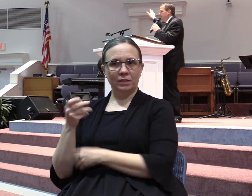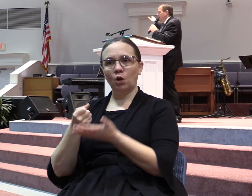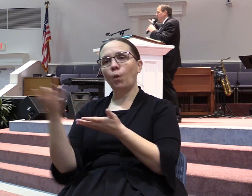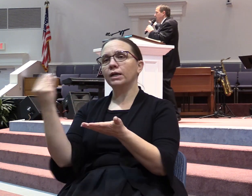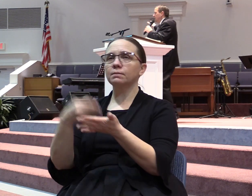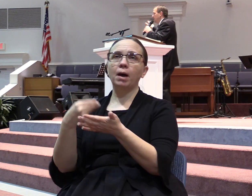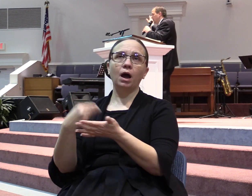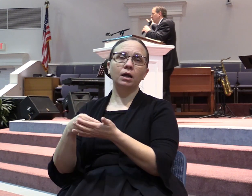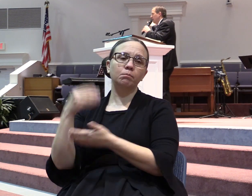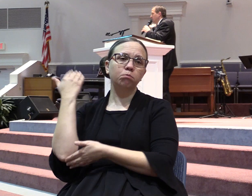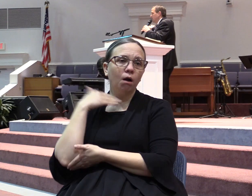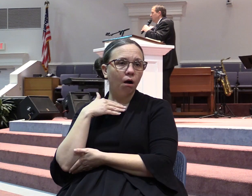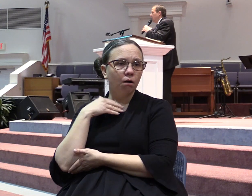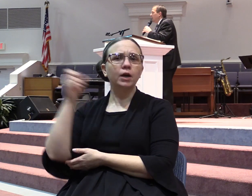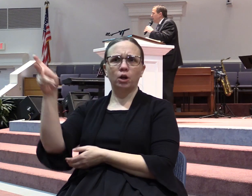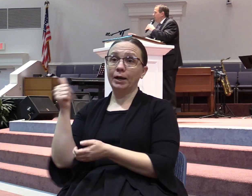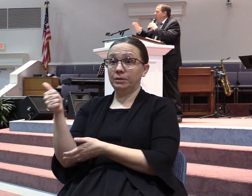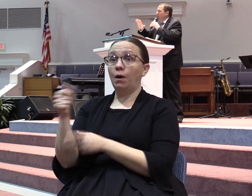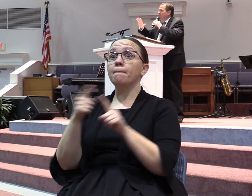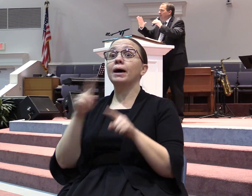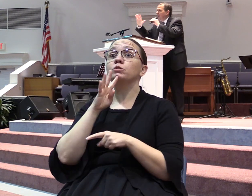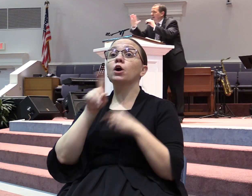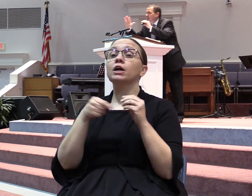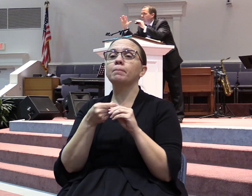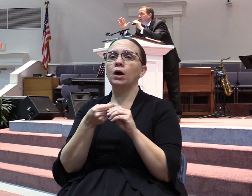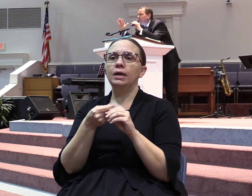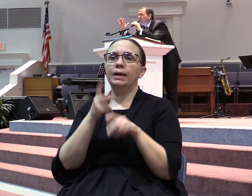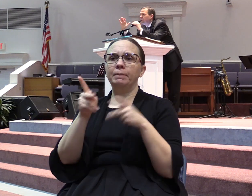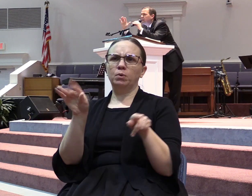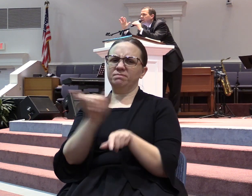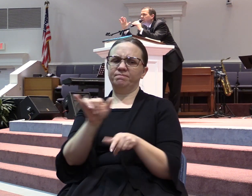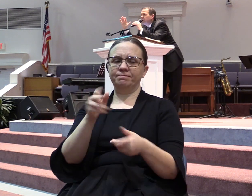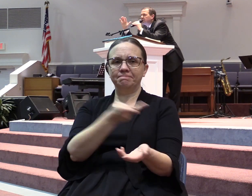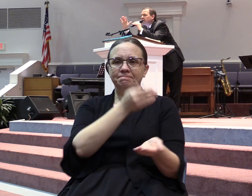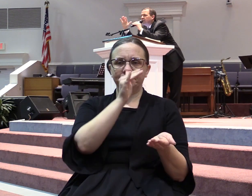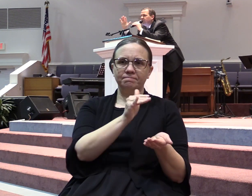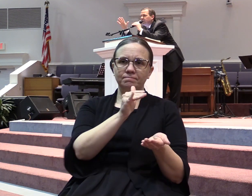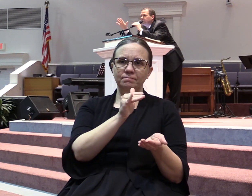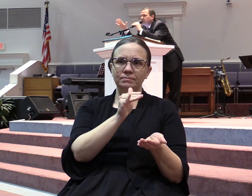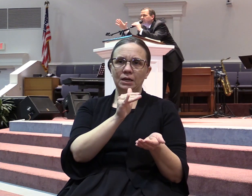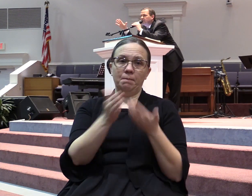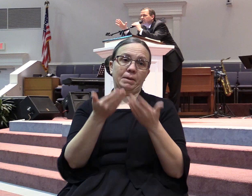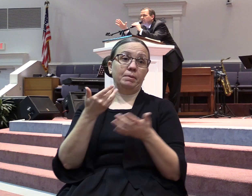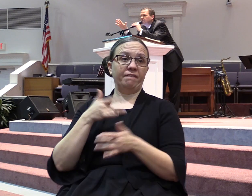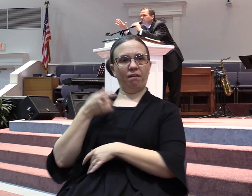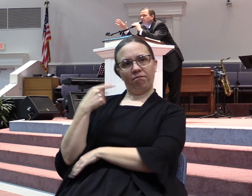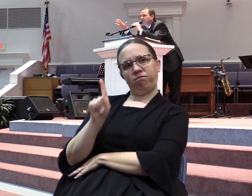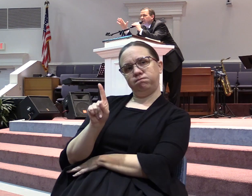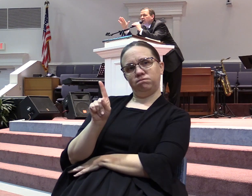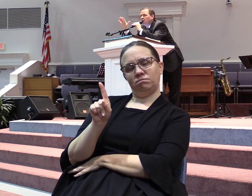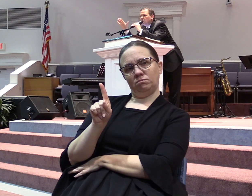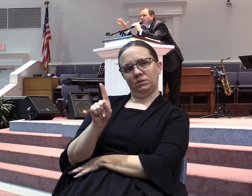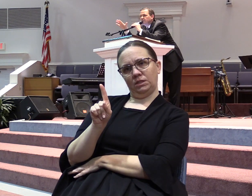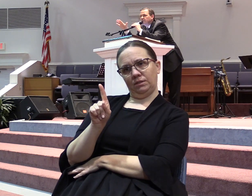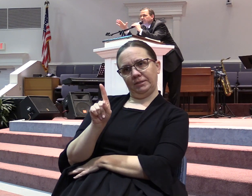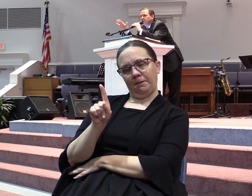all his inheritance. He'll come back on his own. But I'm talking about the lamb that just got offended. that